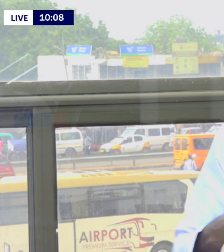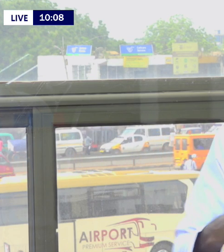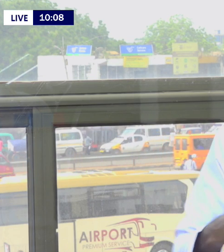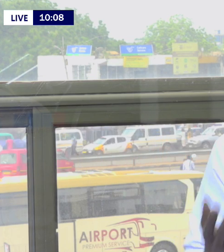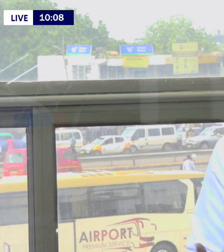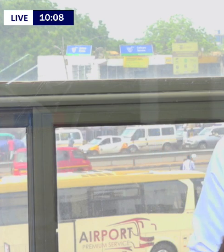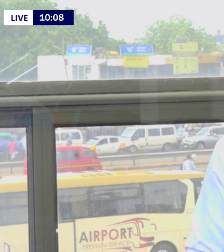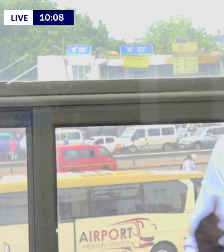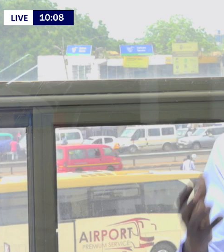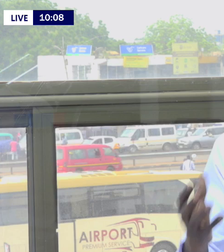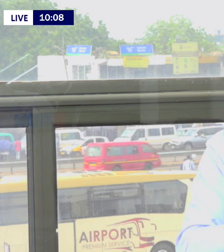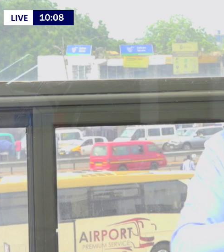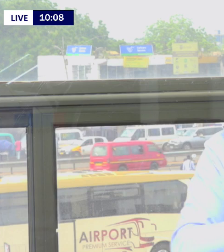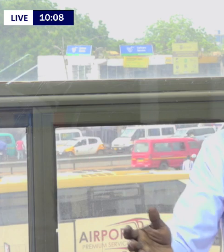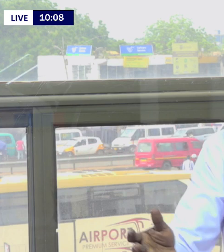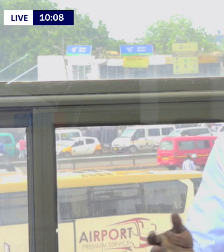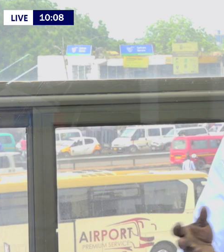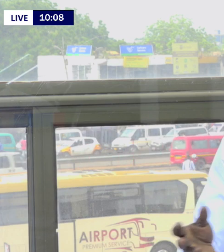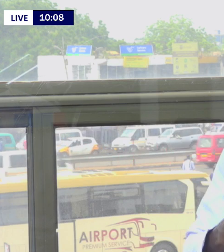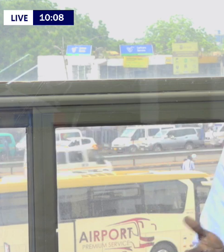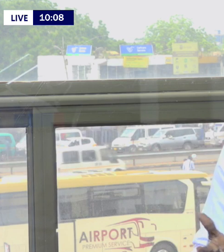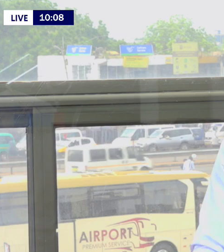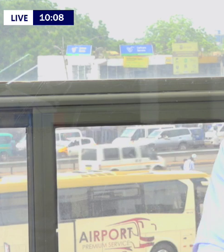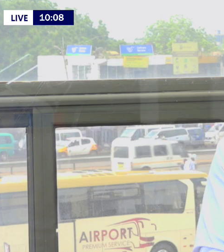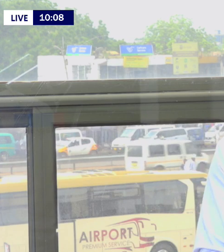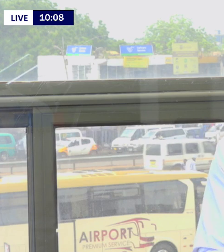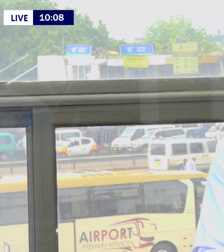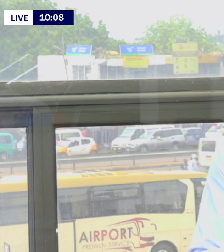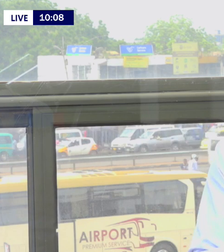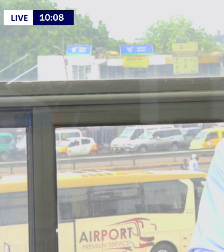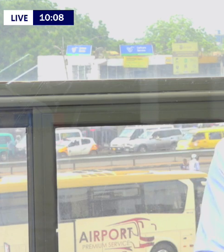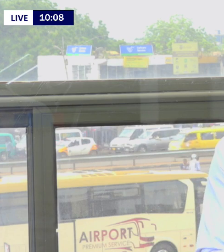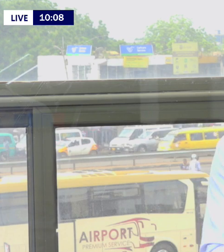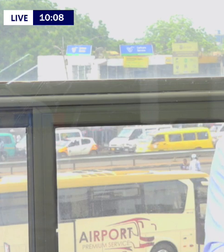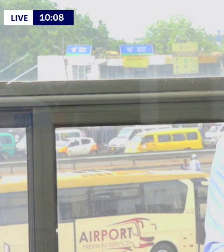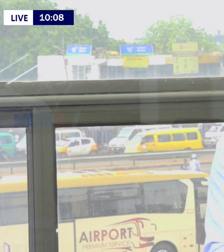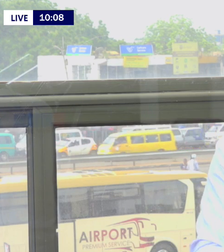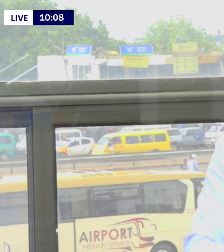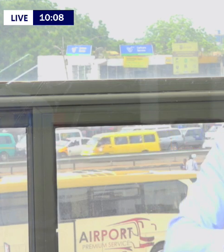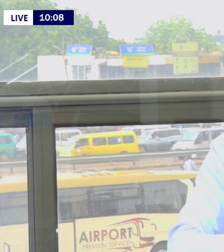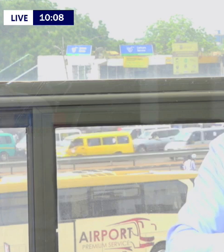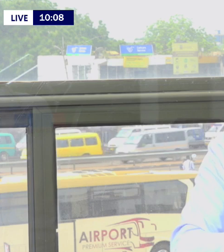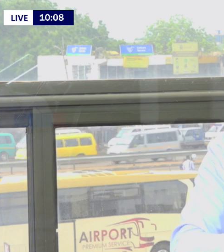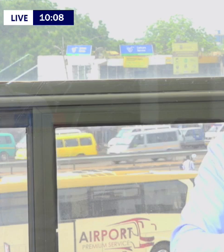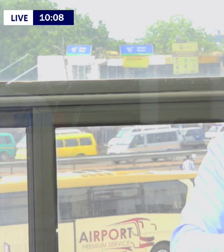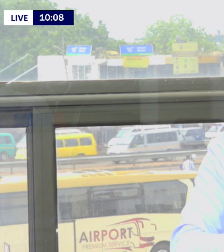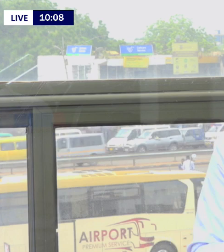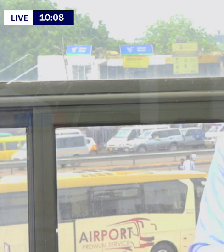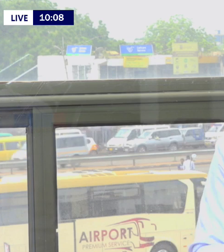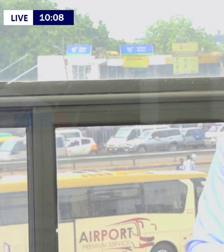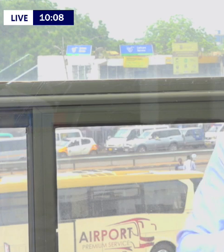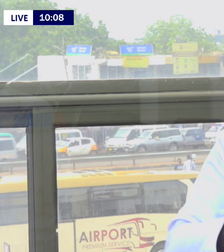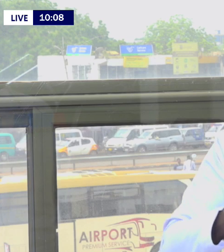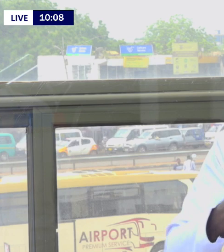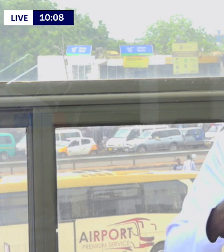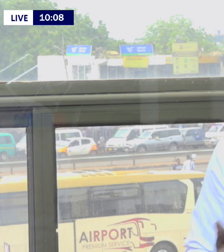because semina no na ebe ku aboa no na nsio na hro aboa na afri wo nsa ho nti wo hro ma na kobie pa wo hro nsa ntem ni